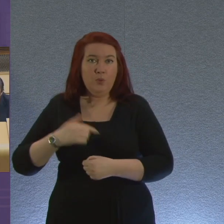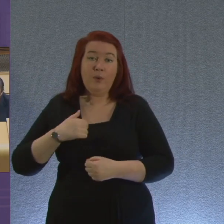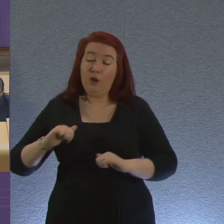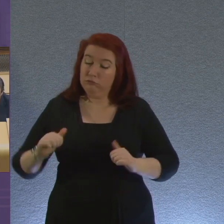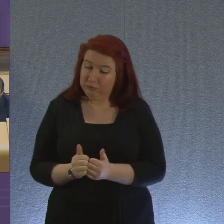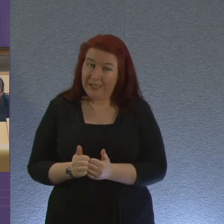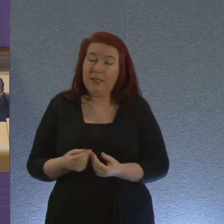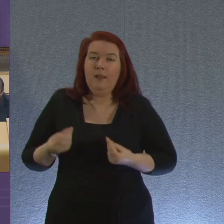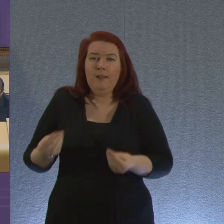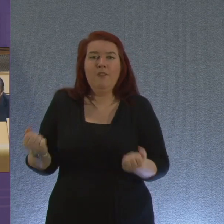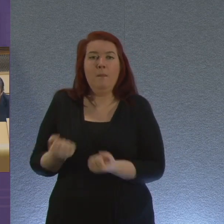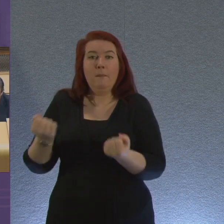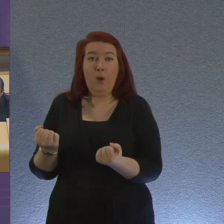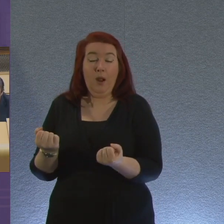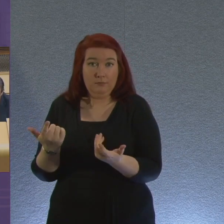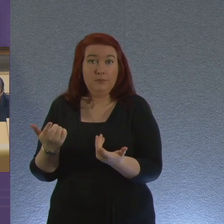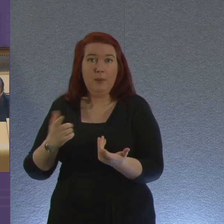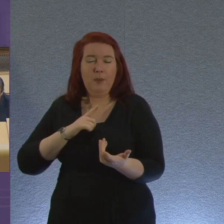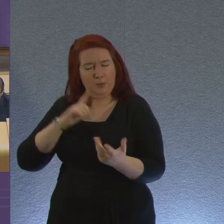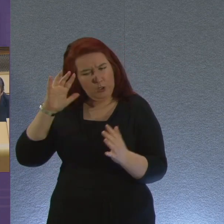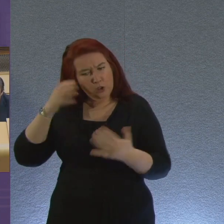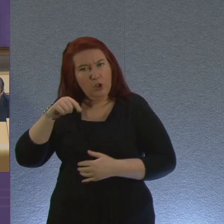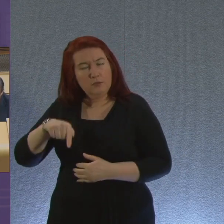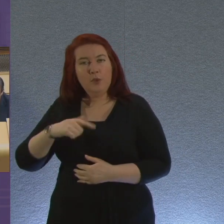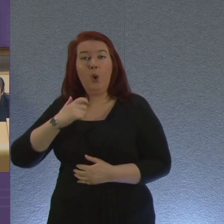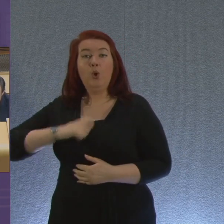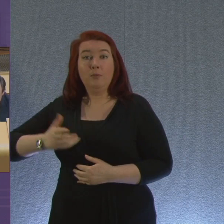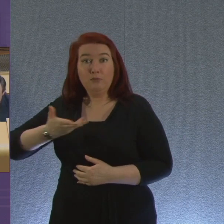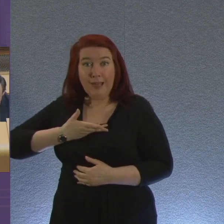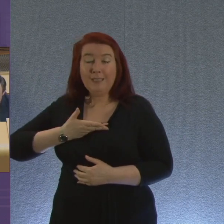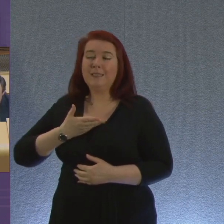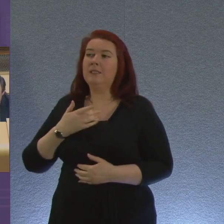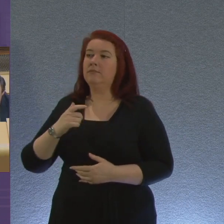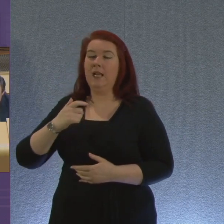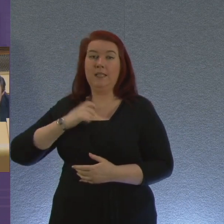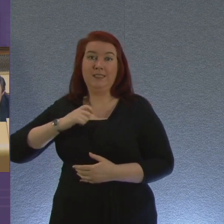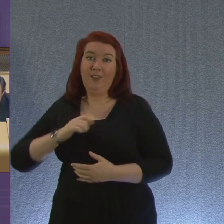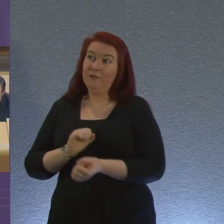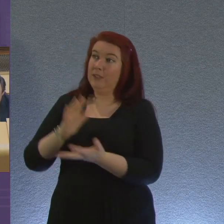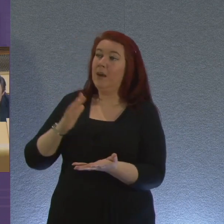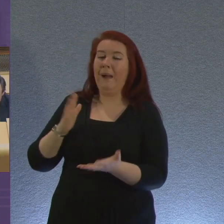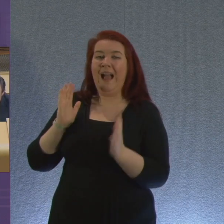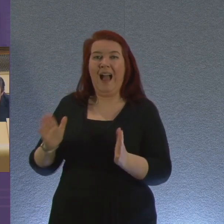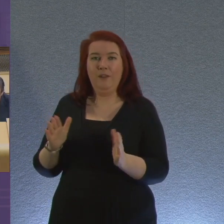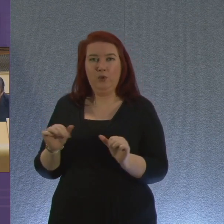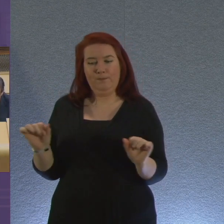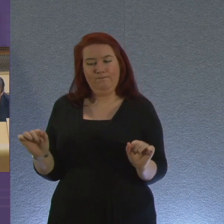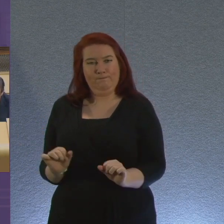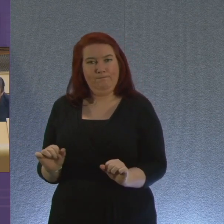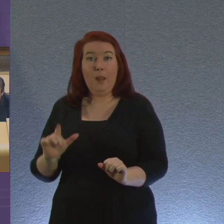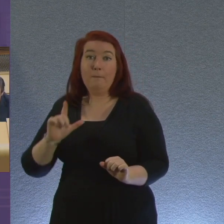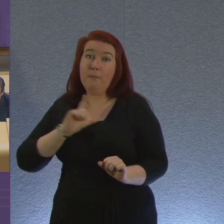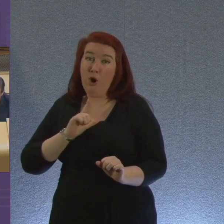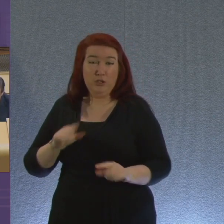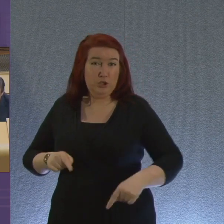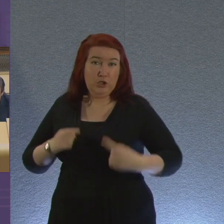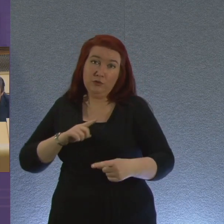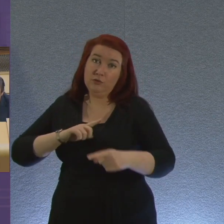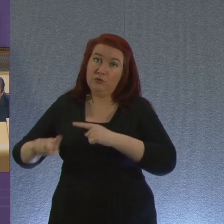on occasion for human rights and for civil liberties to be curtailed because of the challenge we have in fighting